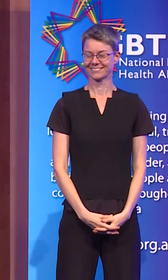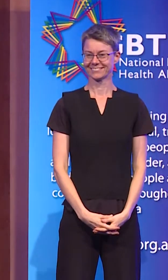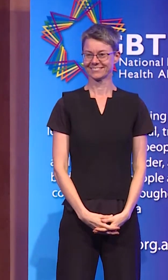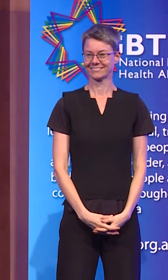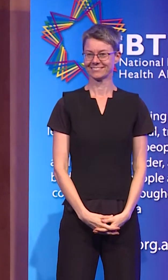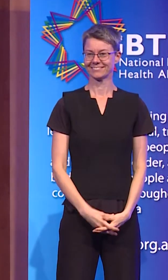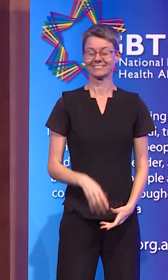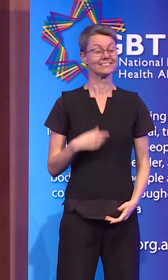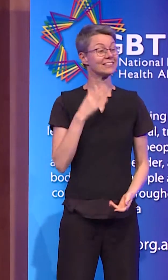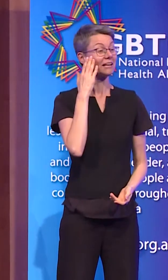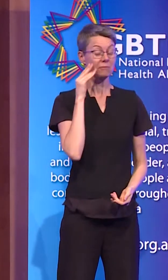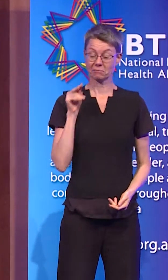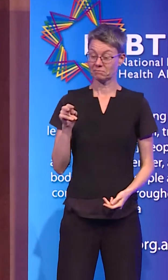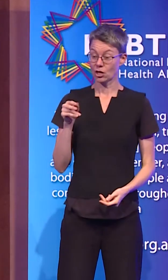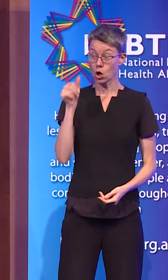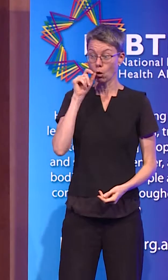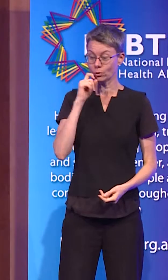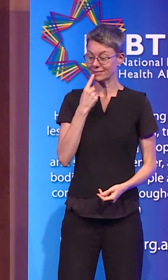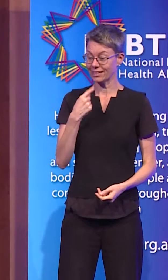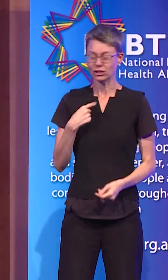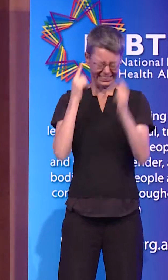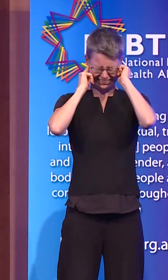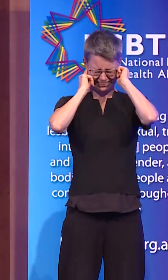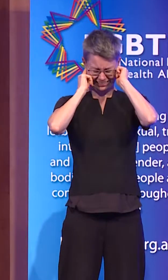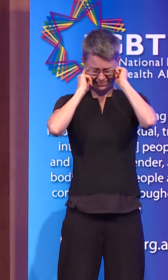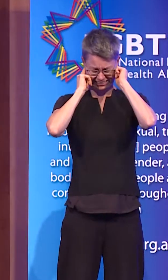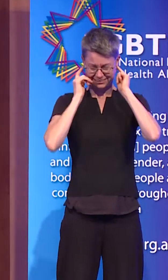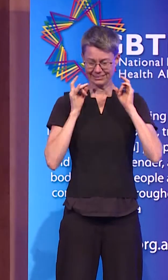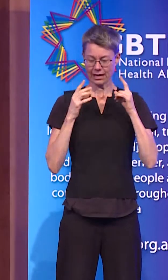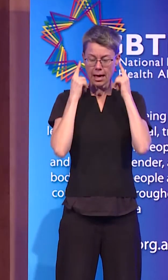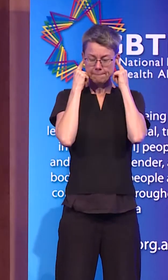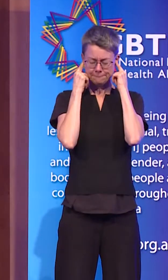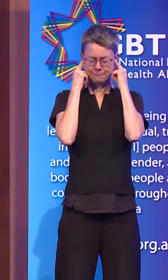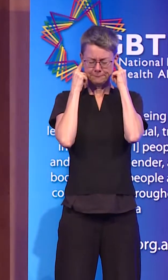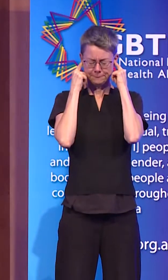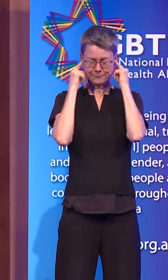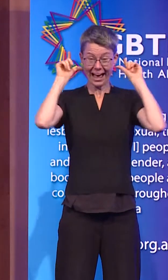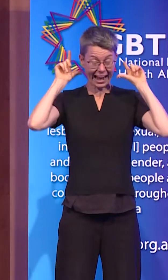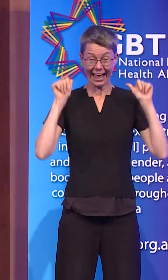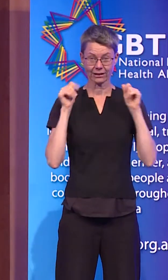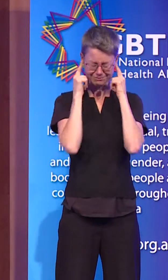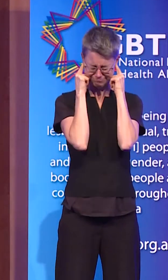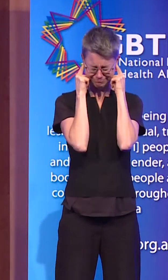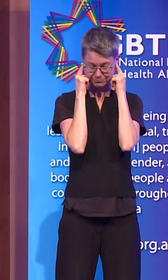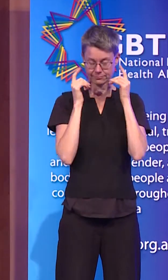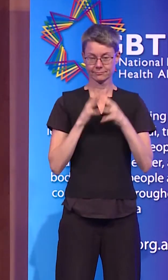soon as my mother realised what I was going to say, she put her fingers in her ears and started humming really loudly.